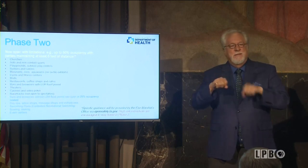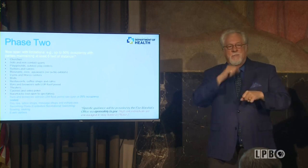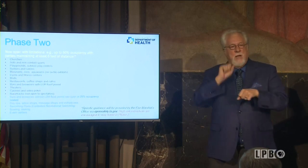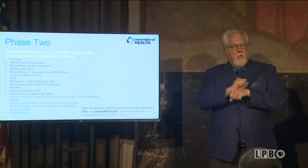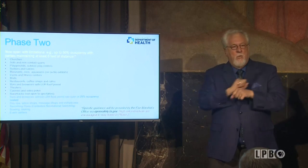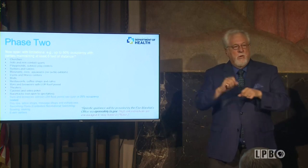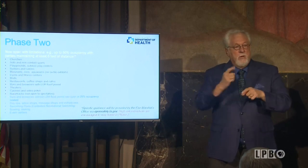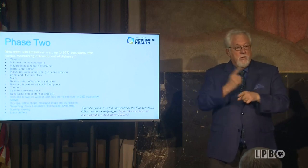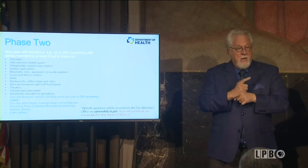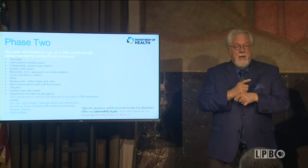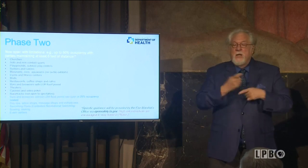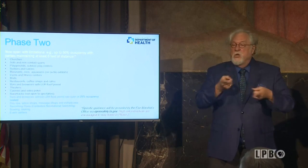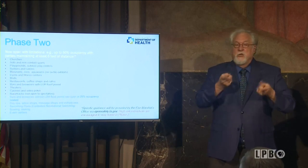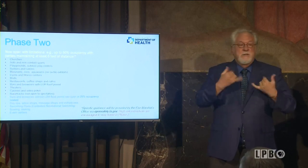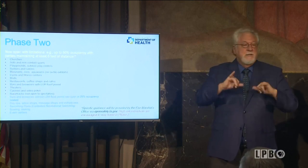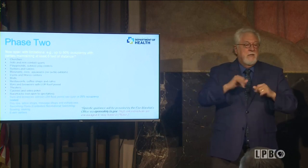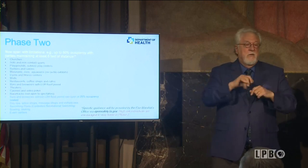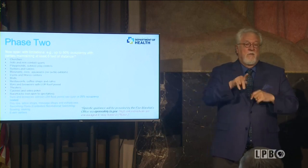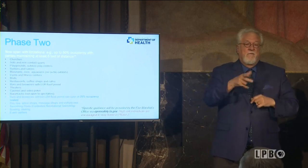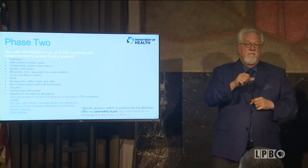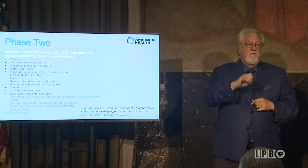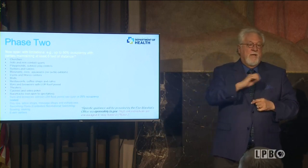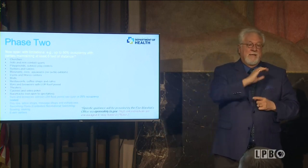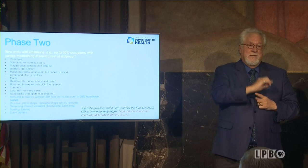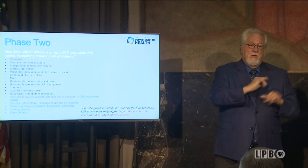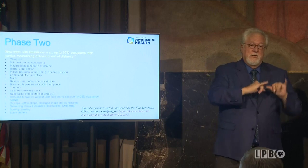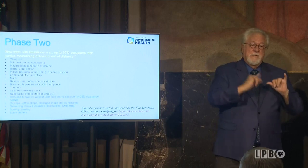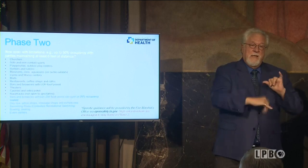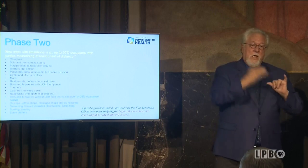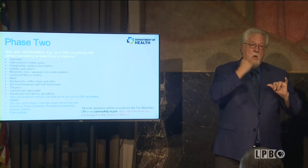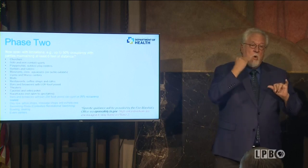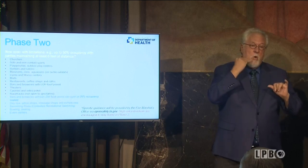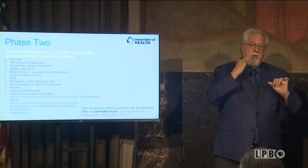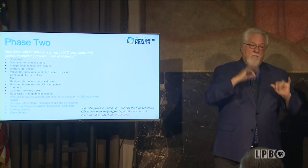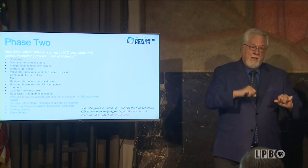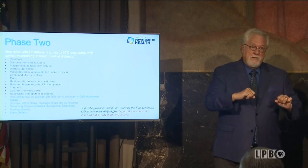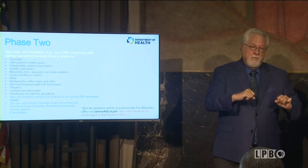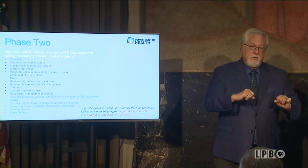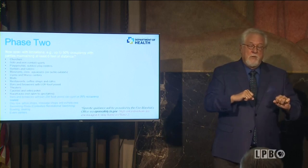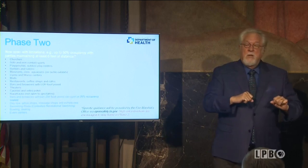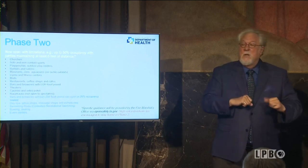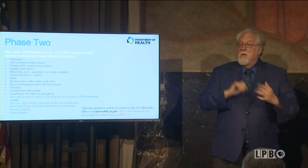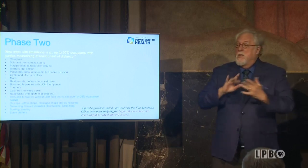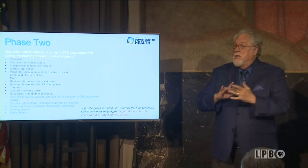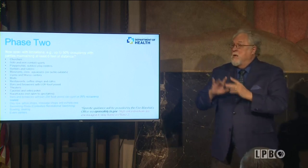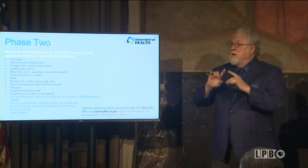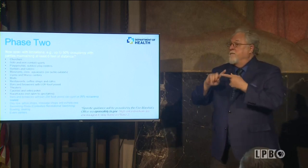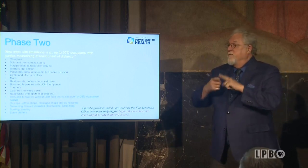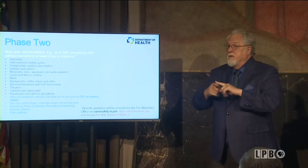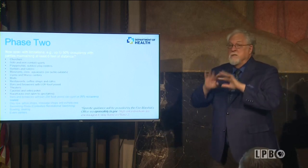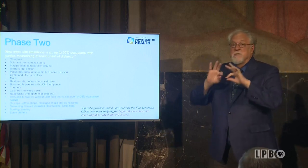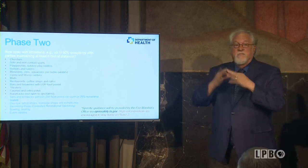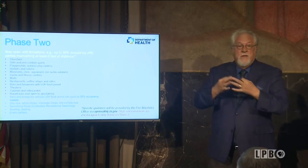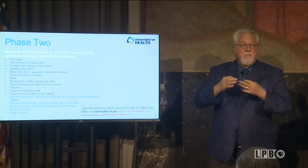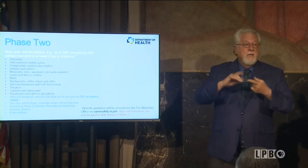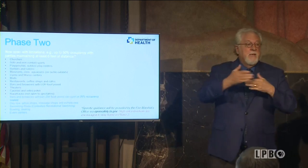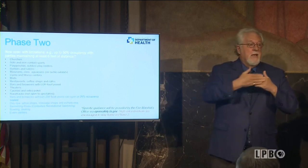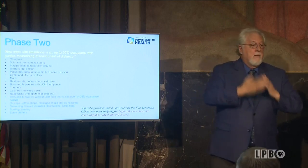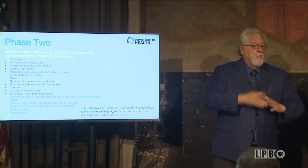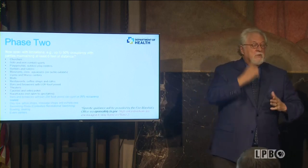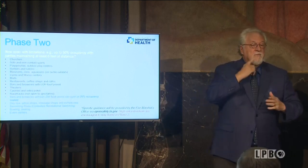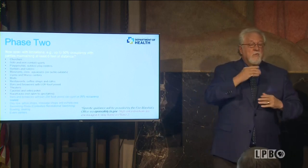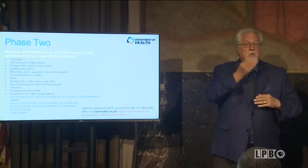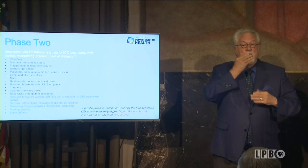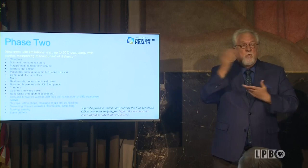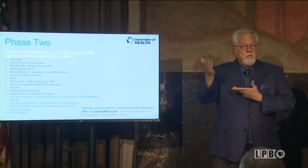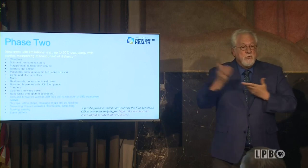still essentially in phase 0. You need to stay at home if at all possible. Reach out to friends, neighbors, families to help with delivery of groceries